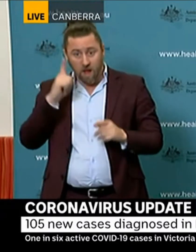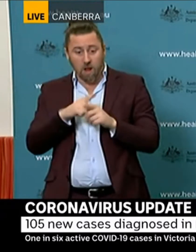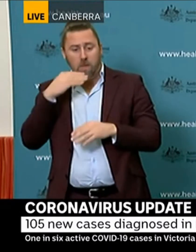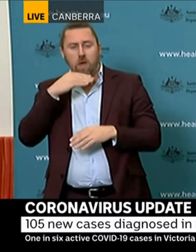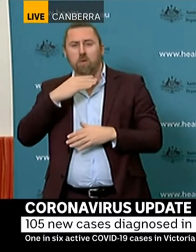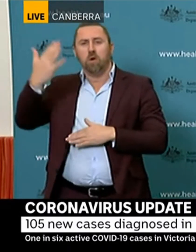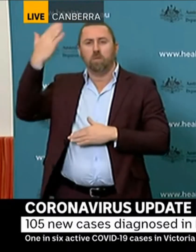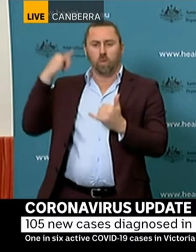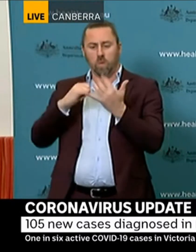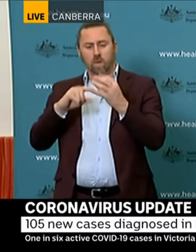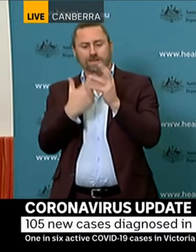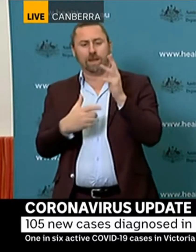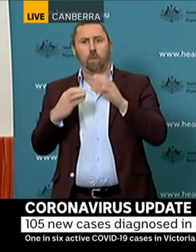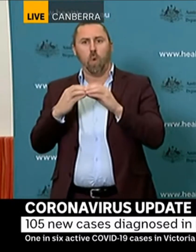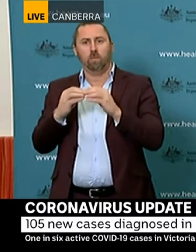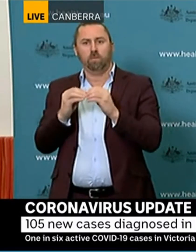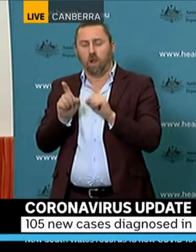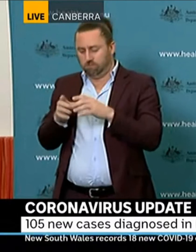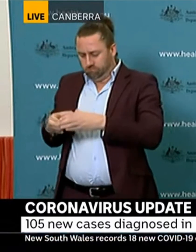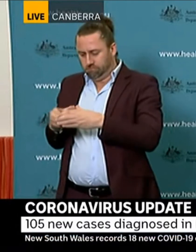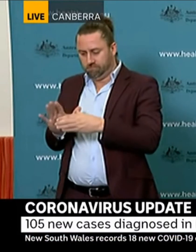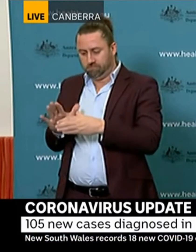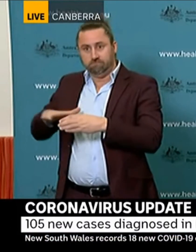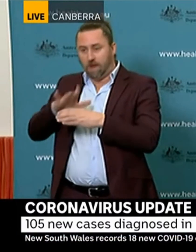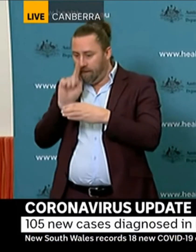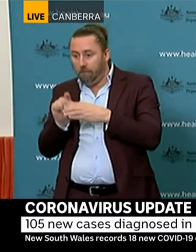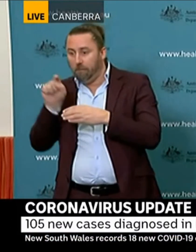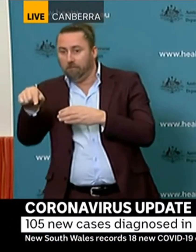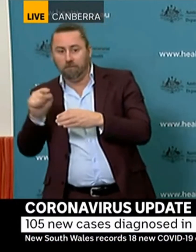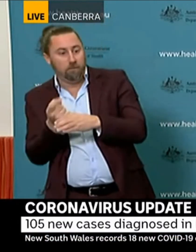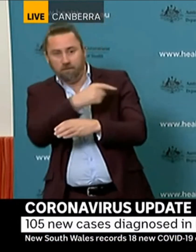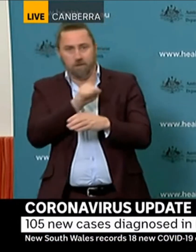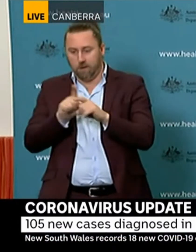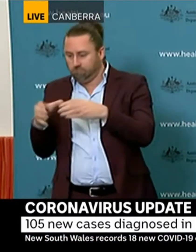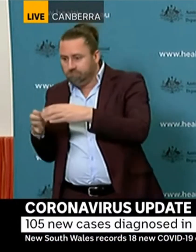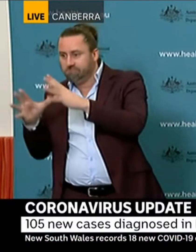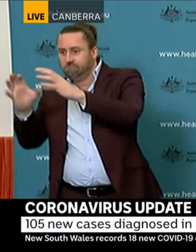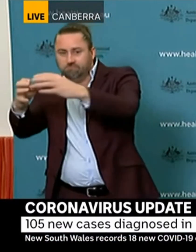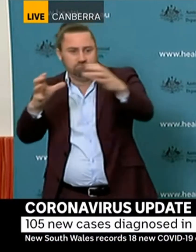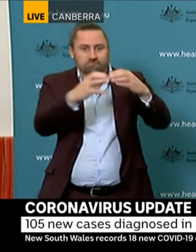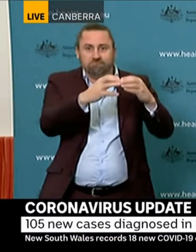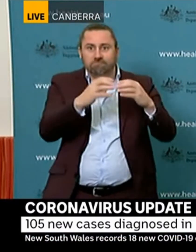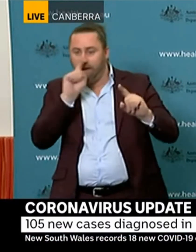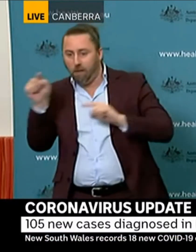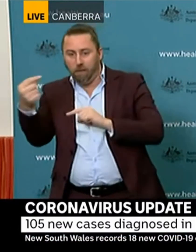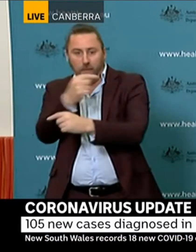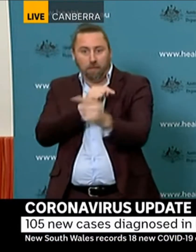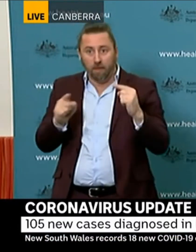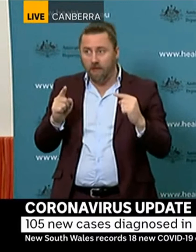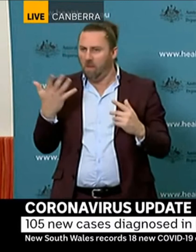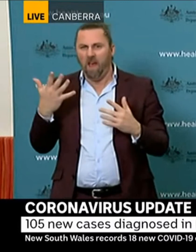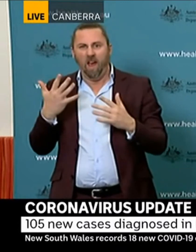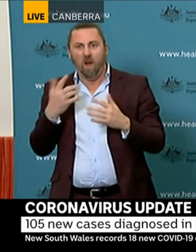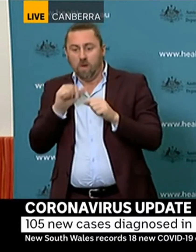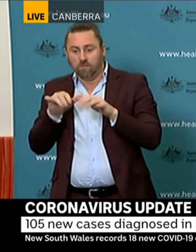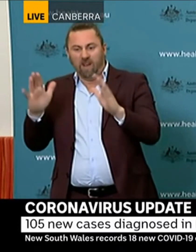Melbourne earlier, or movements between suburbs? And what are the considerations you take into that in terms of, obviously, potentially that would slow the spread of the